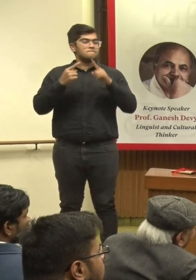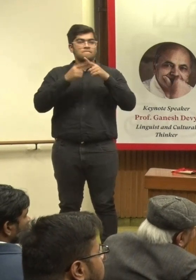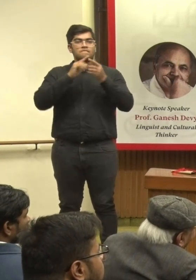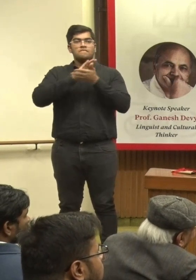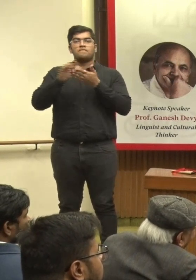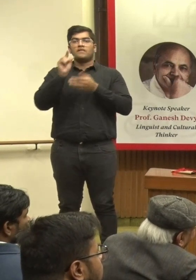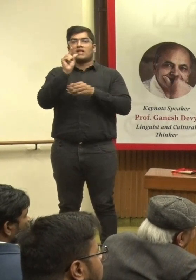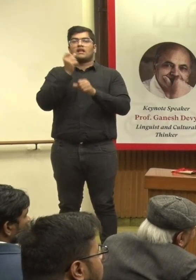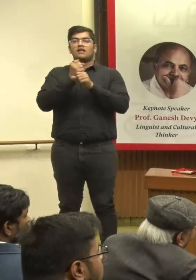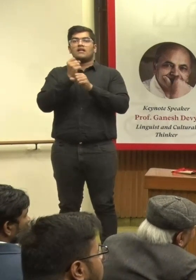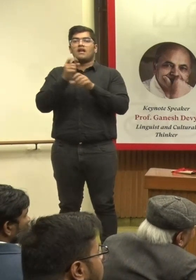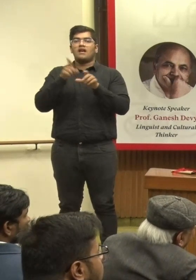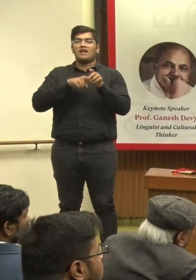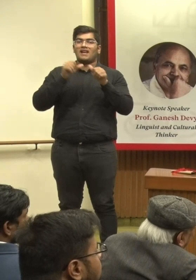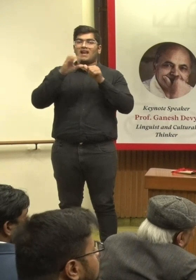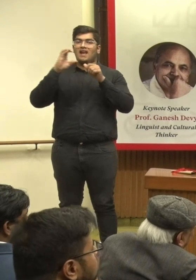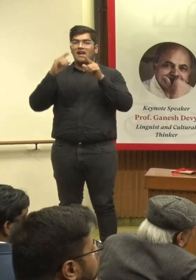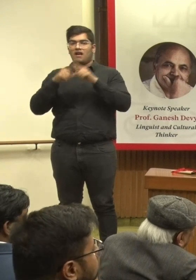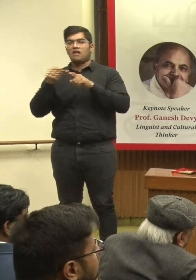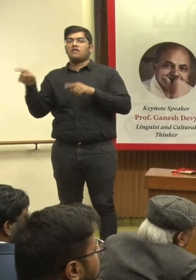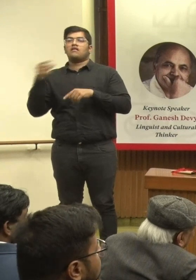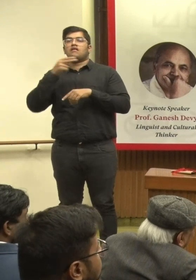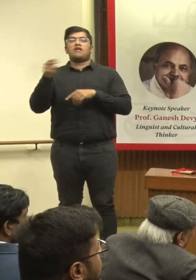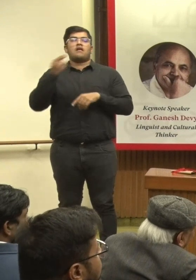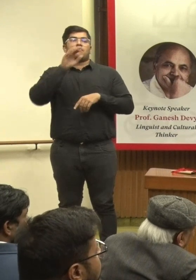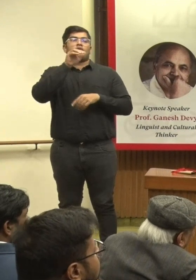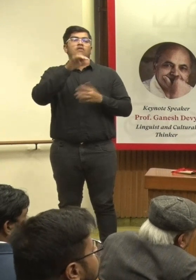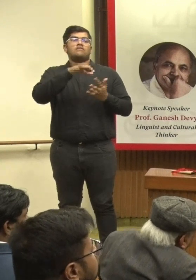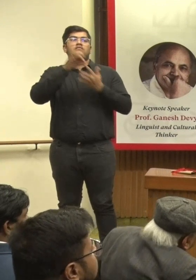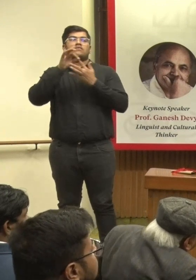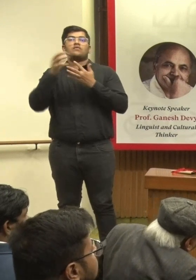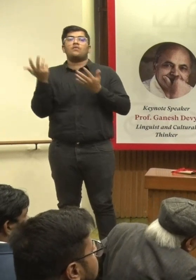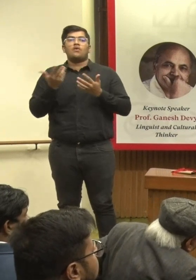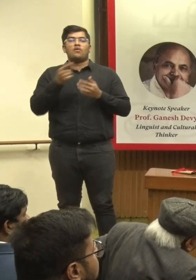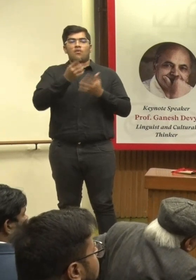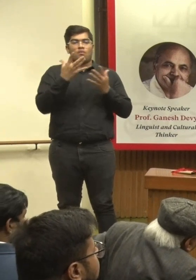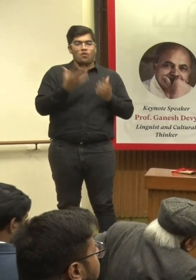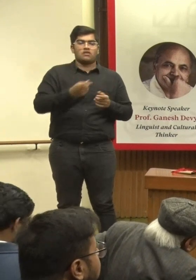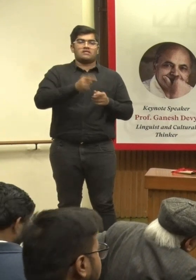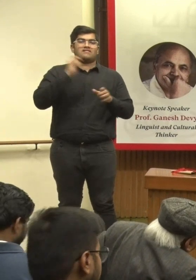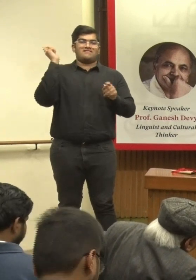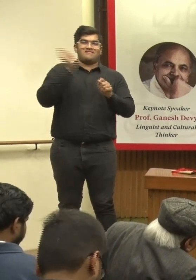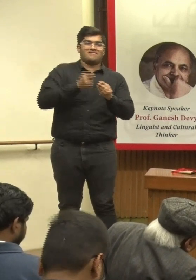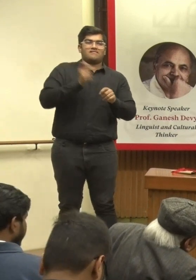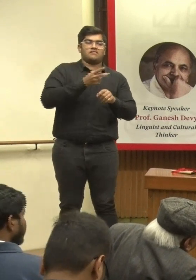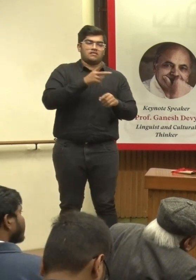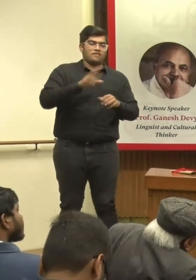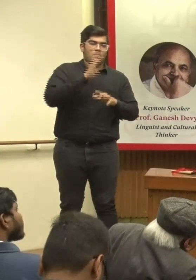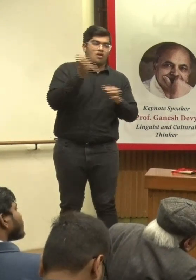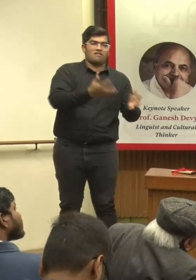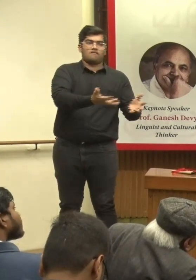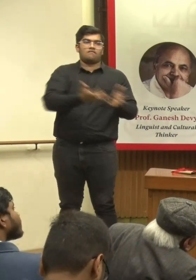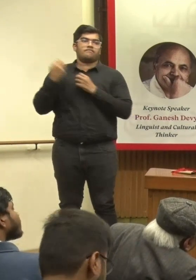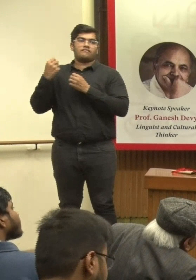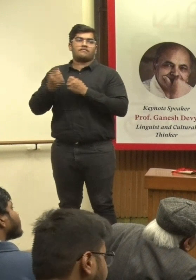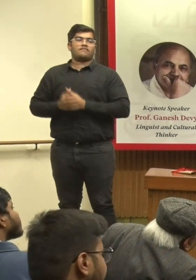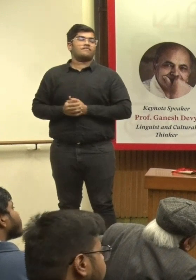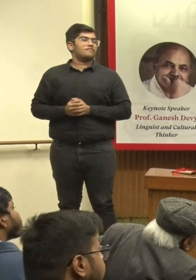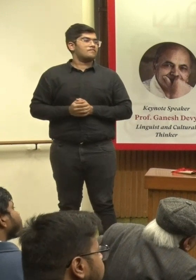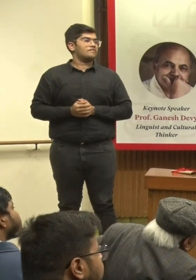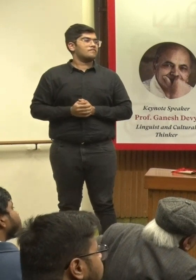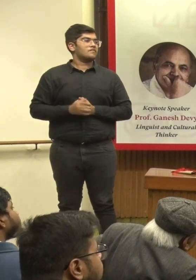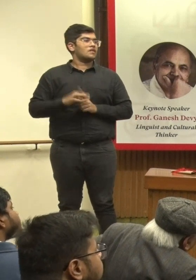and Criminal Tribes Act, they were made a candidate because the government wanted to disarm them. But